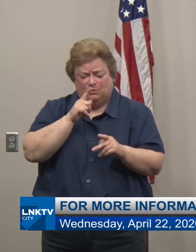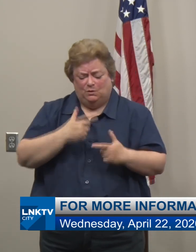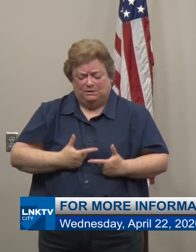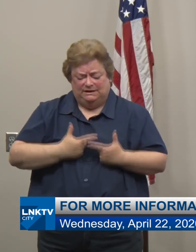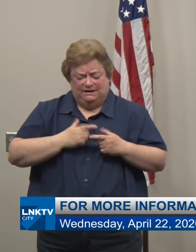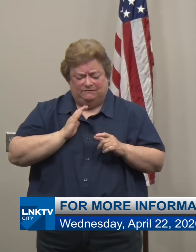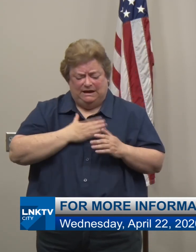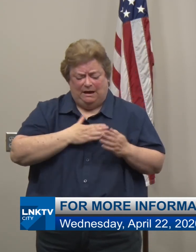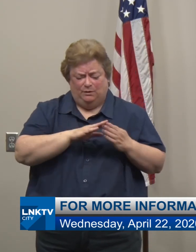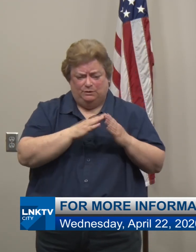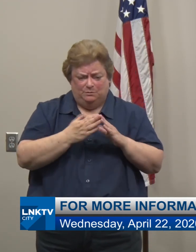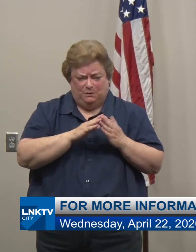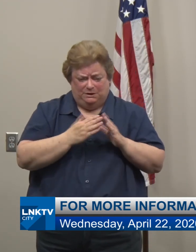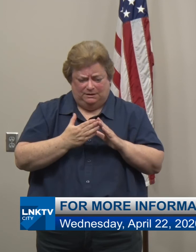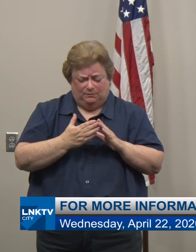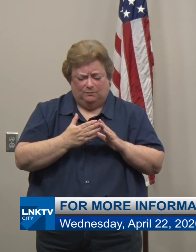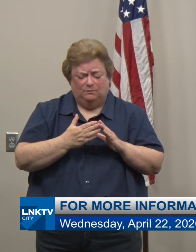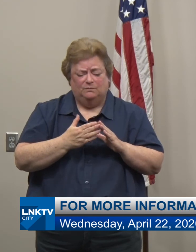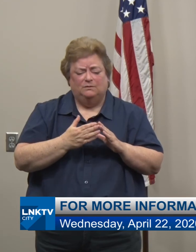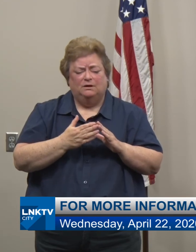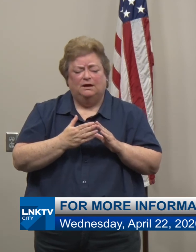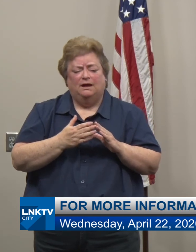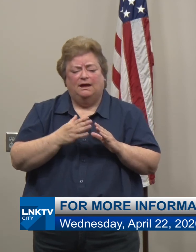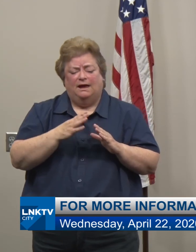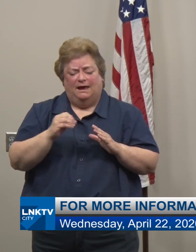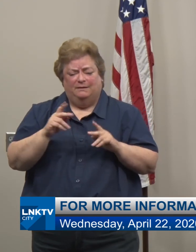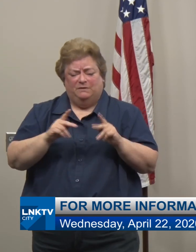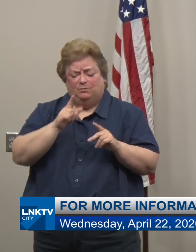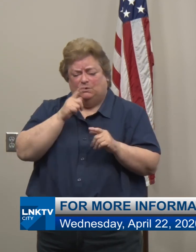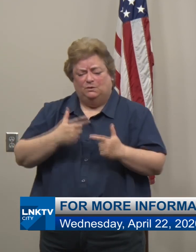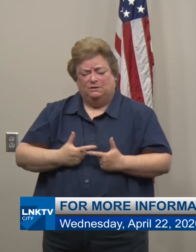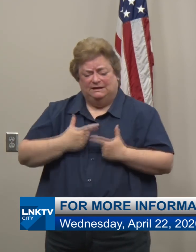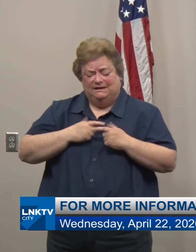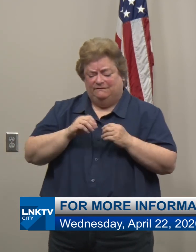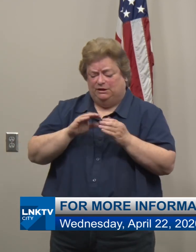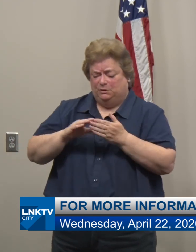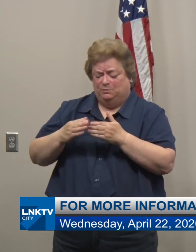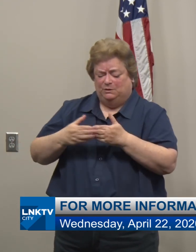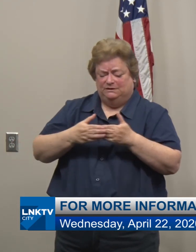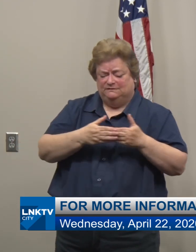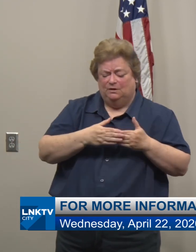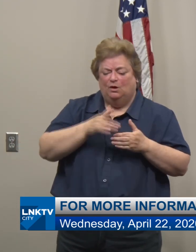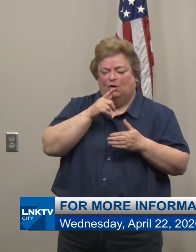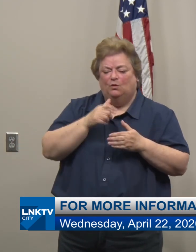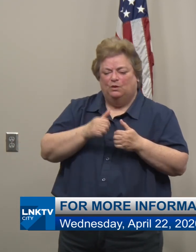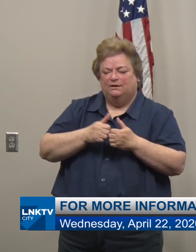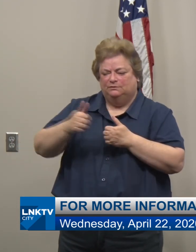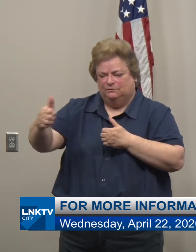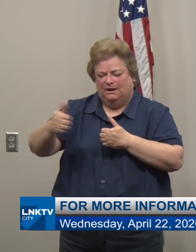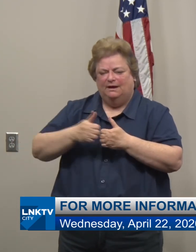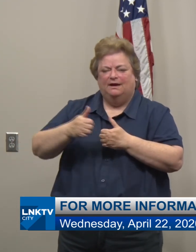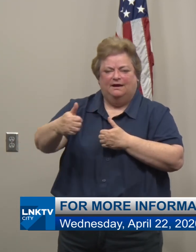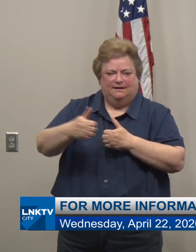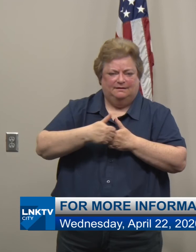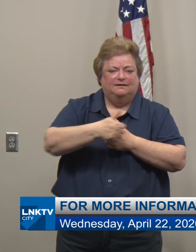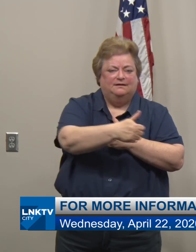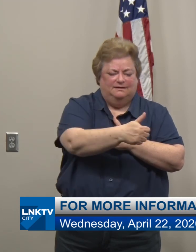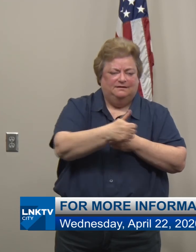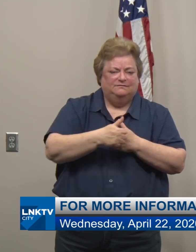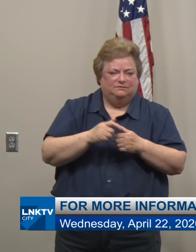community drive, and many people who live in communities nearby drive in and out of Lincoln. We have